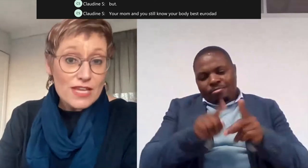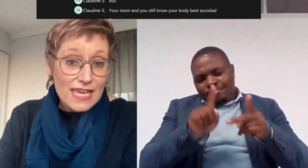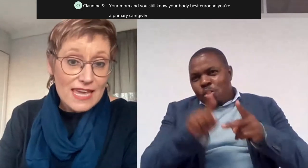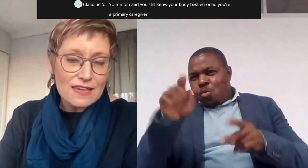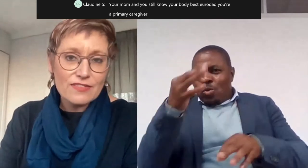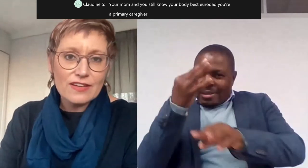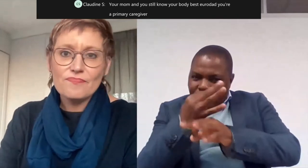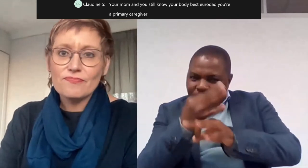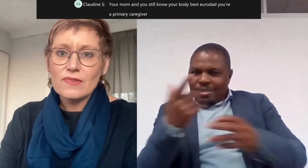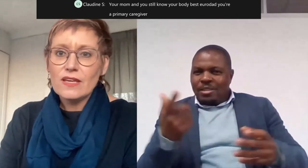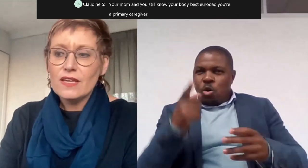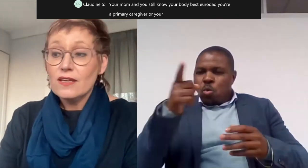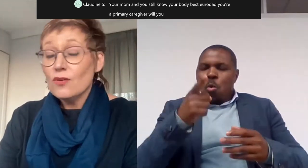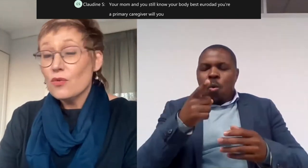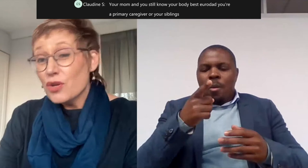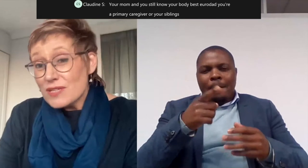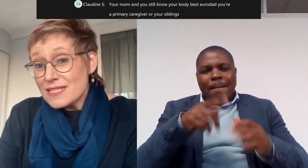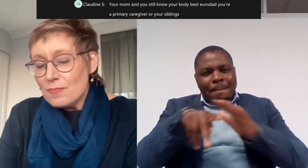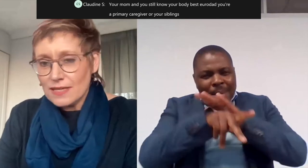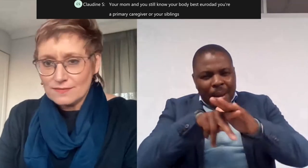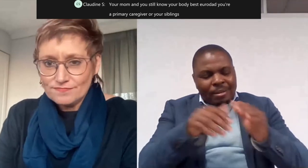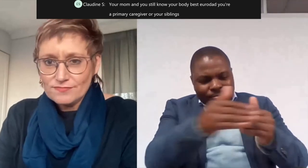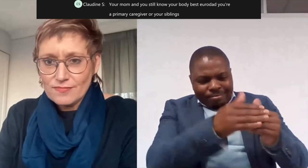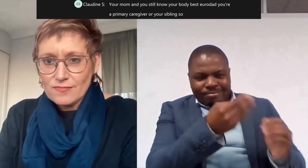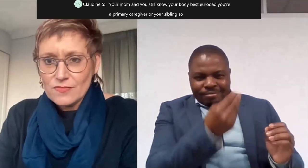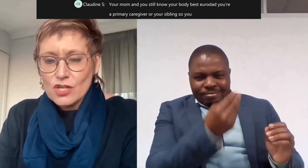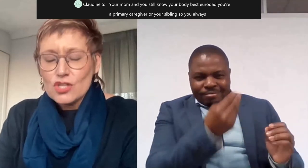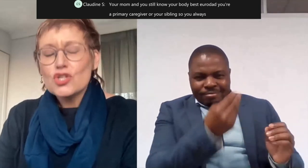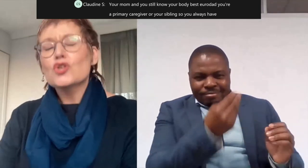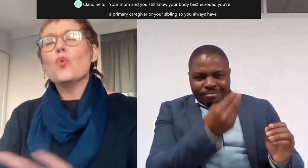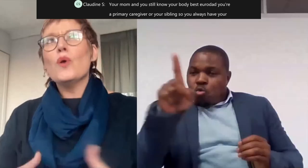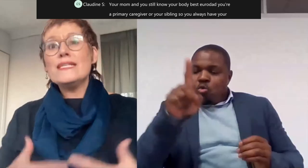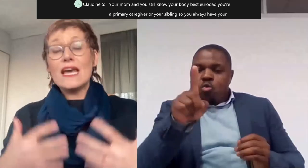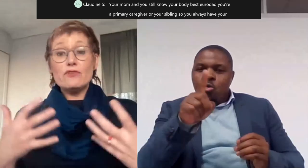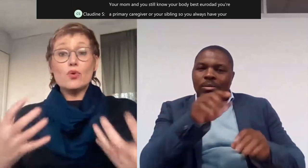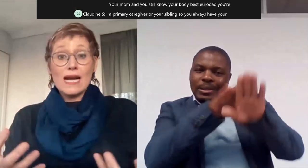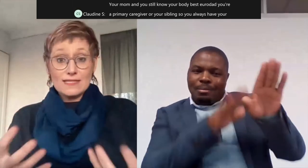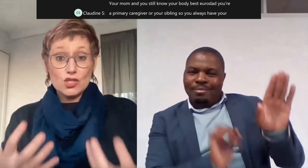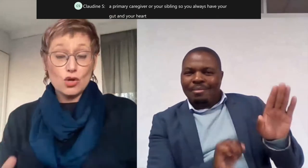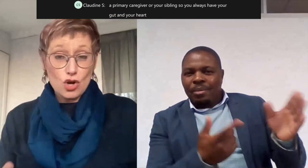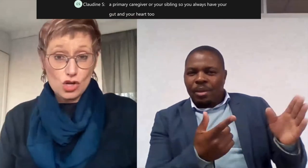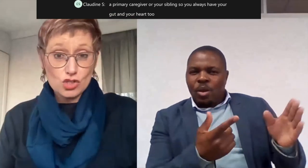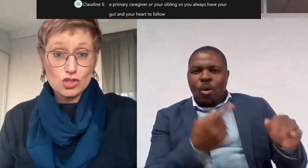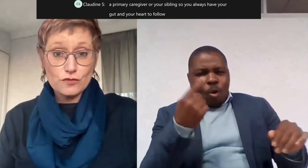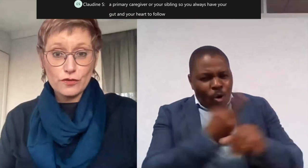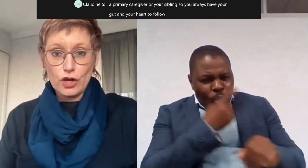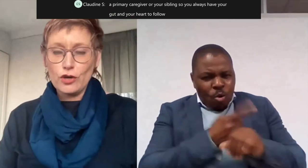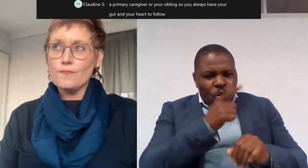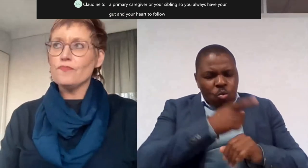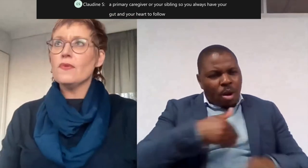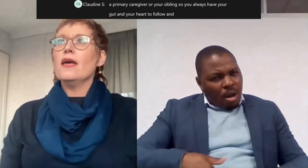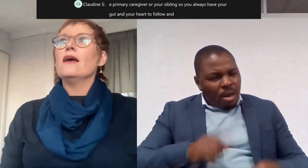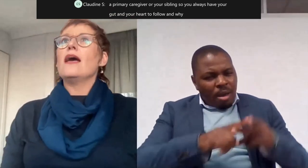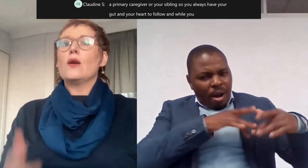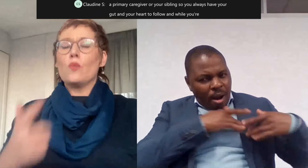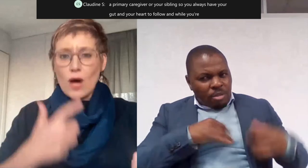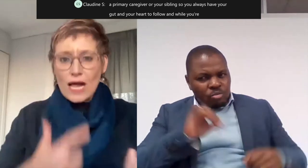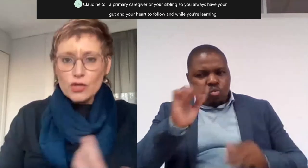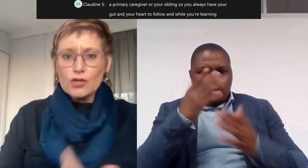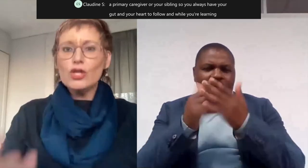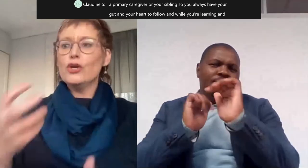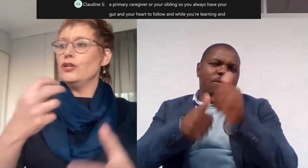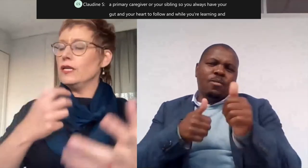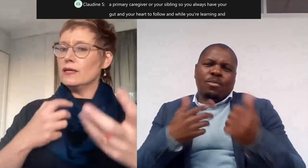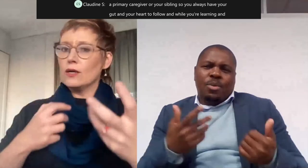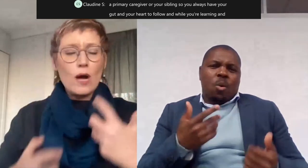a primary caregiver, or you're a sibling. So you always have your gut and your heart to follow. And